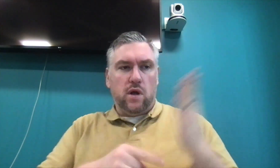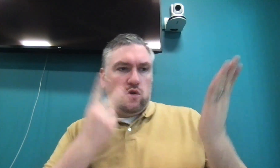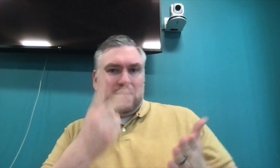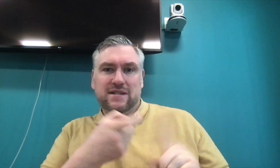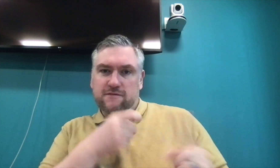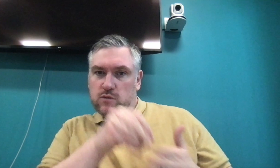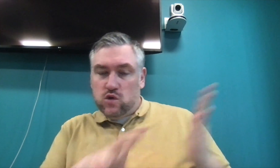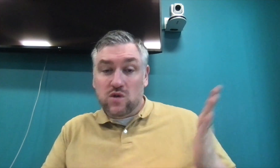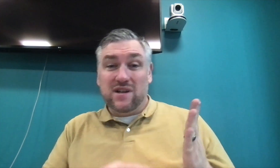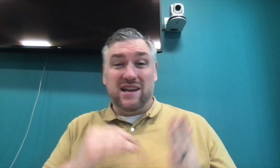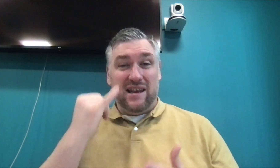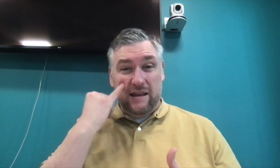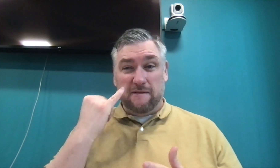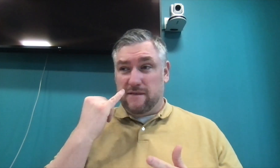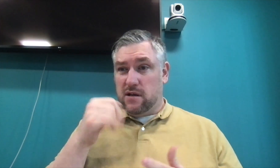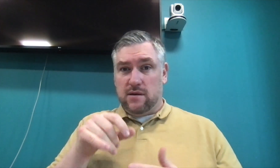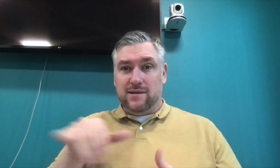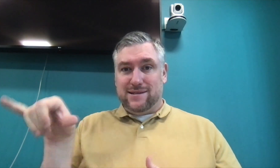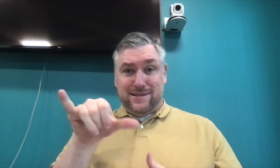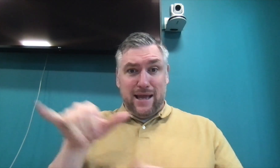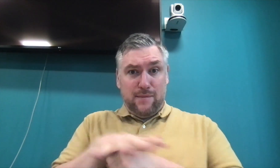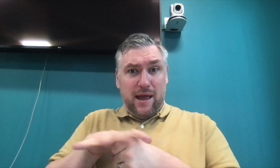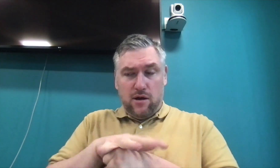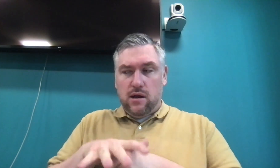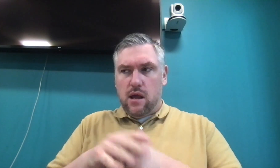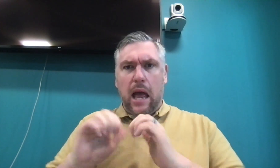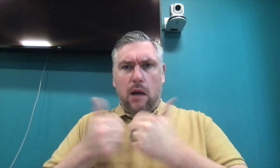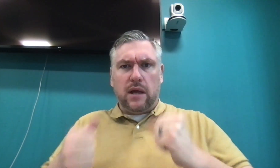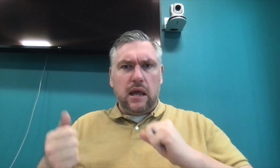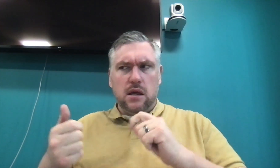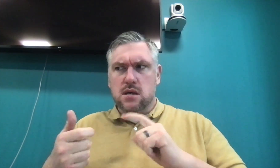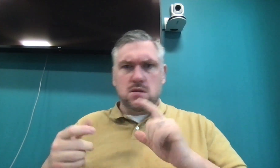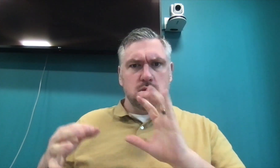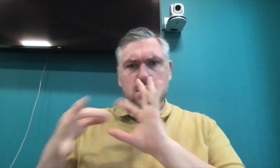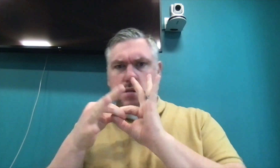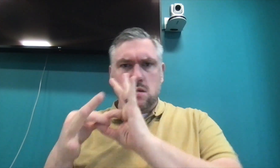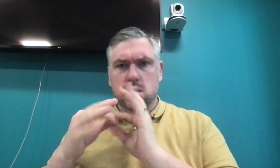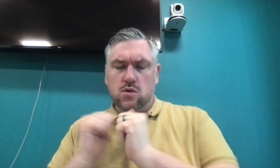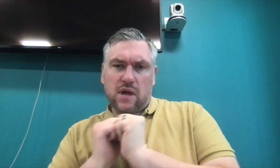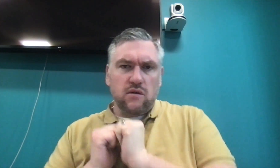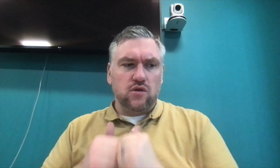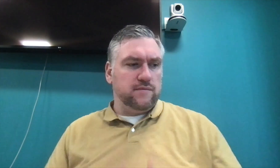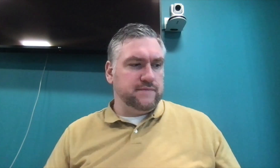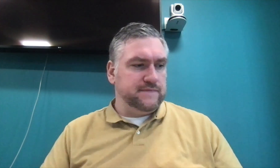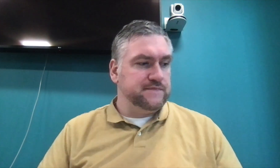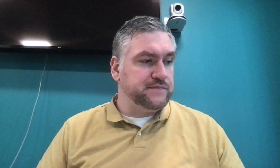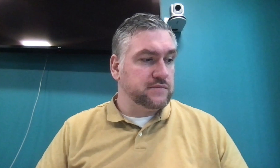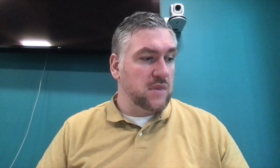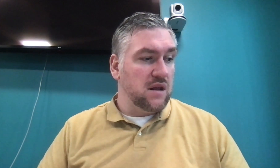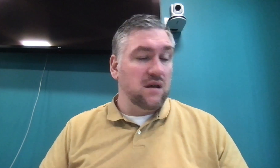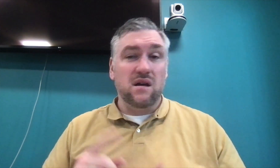them what you're trying to accomplish, what you're seeing from the student. If it's the same area, how can you work together?